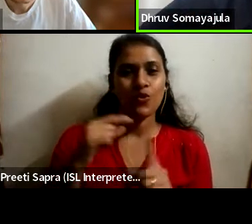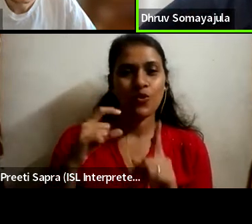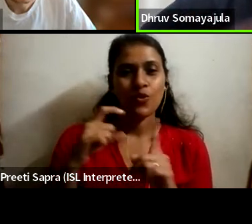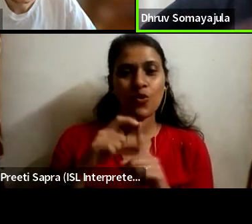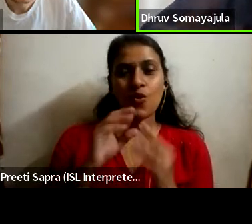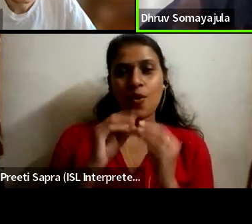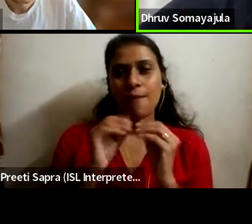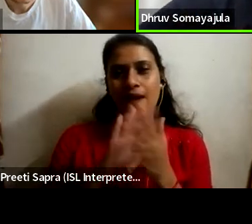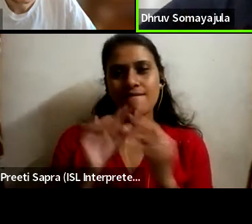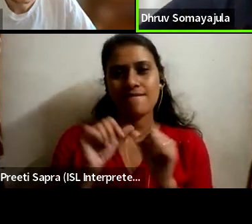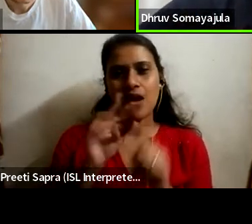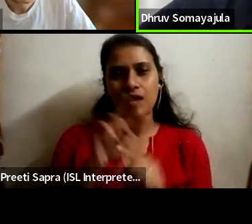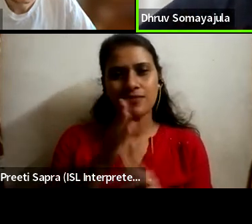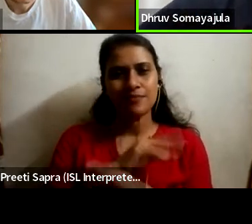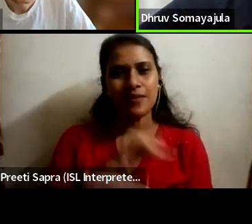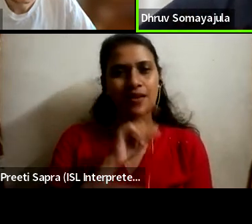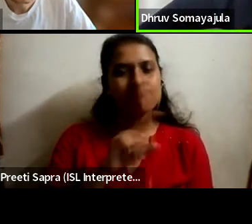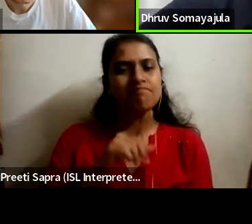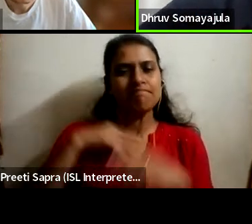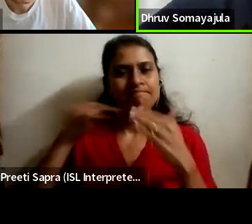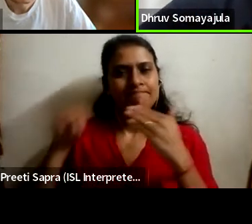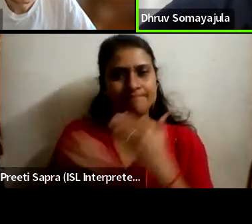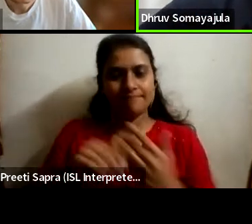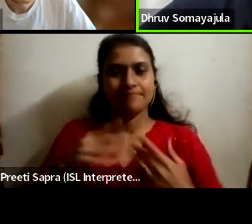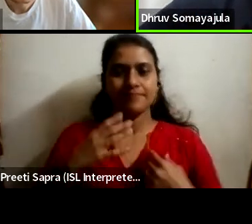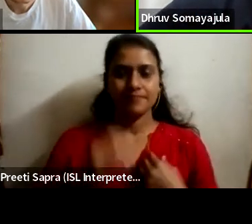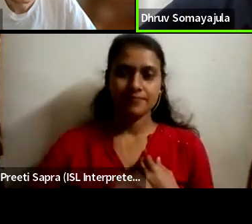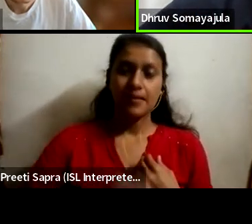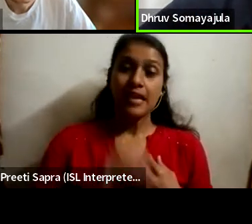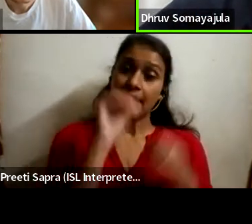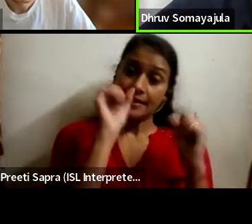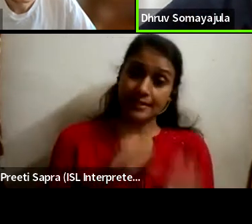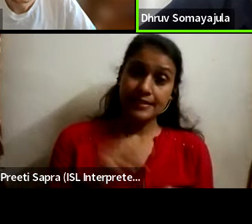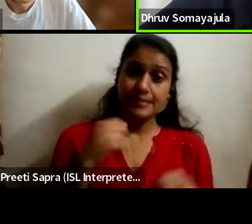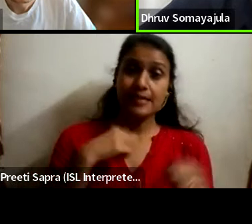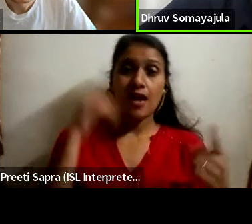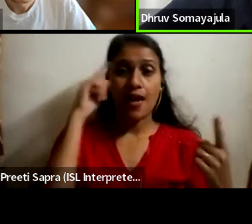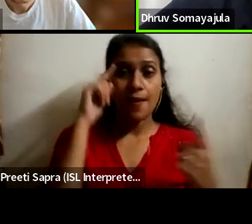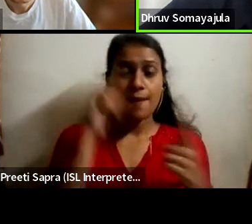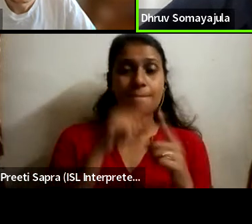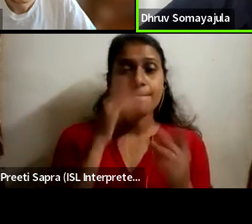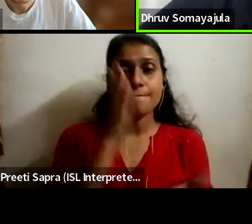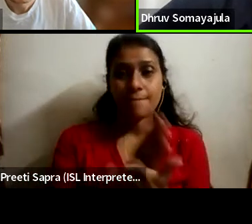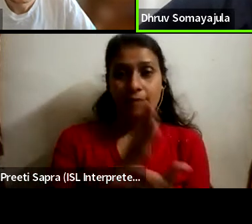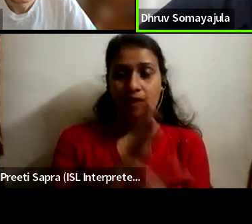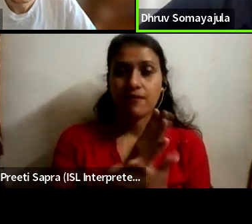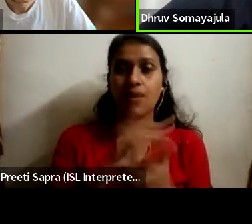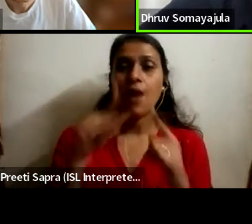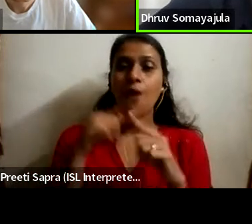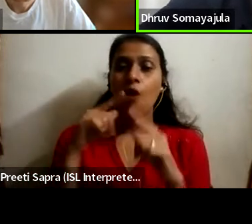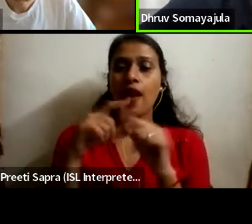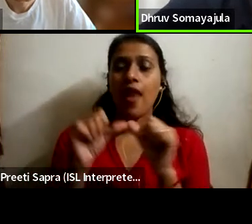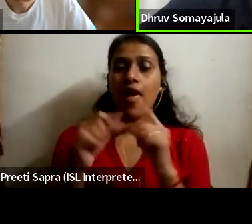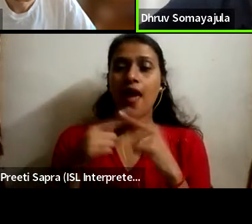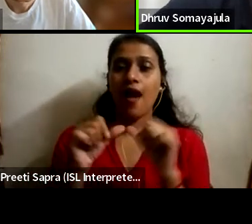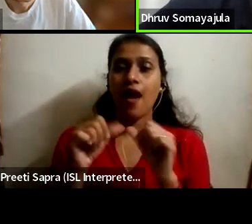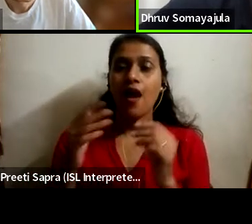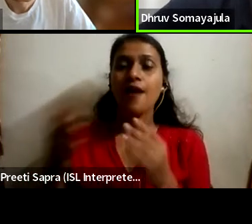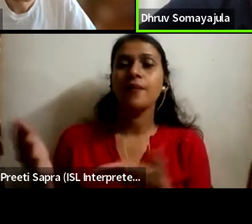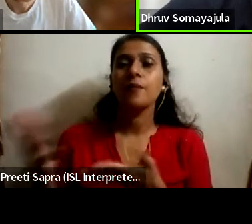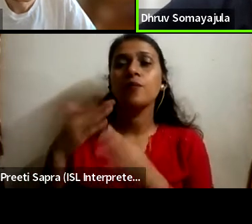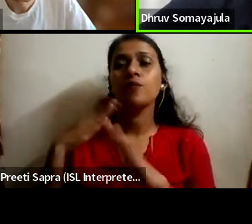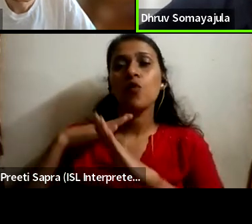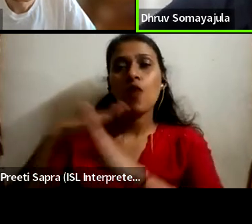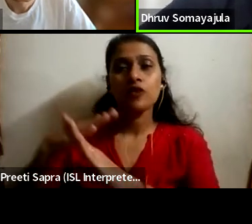asked the question, I completely agree with Udbhav. I do believe that the data protection, a data protection legislation is a